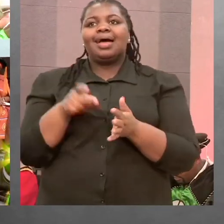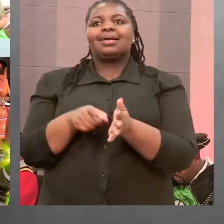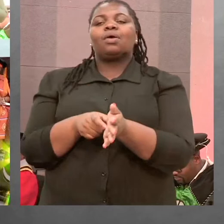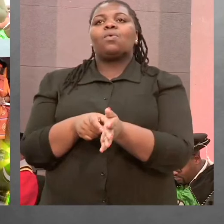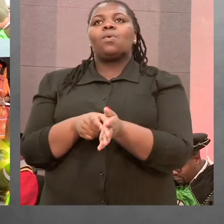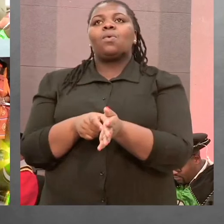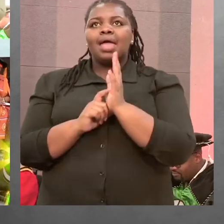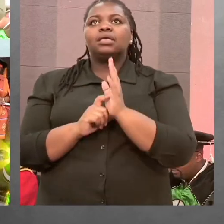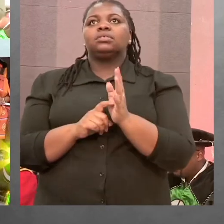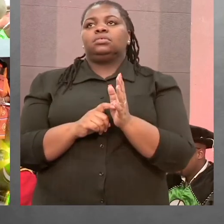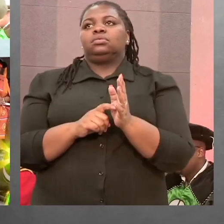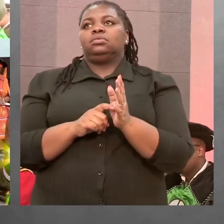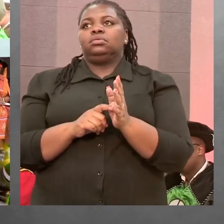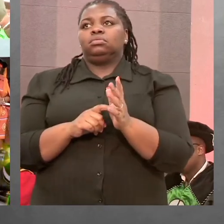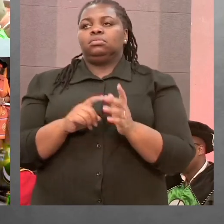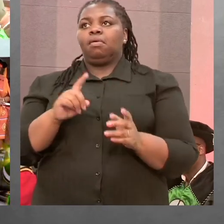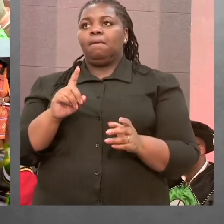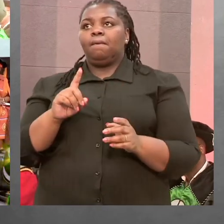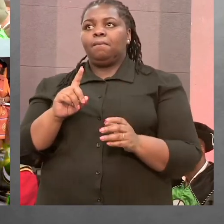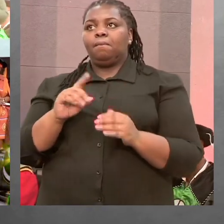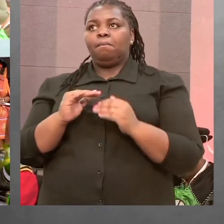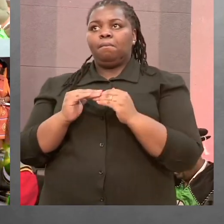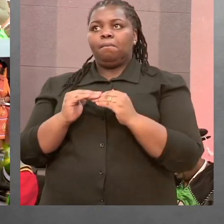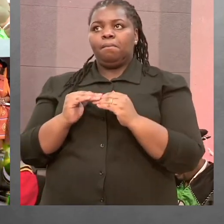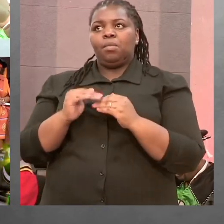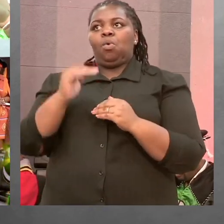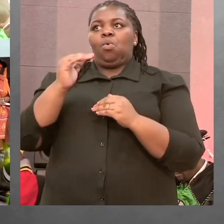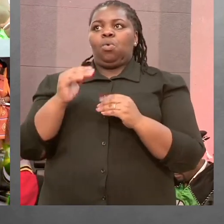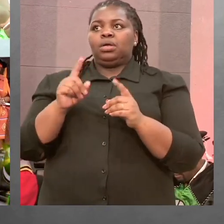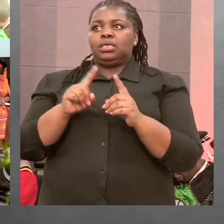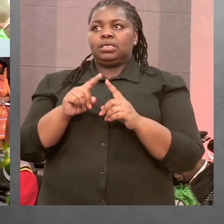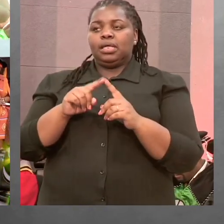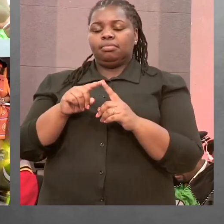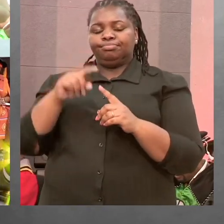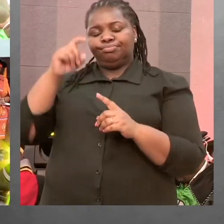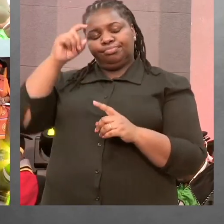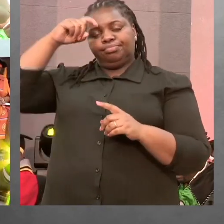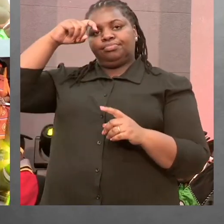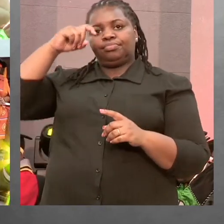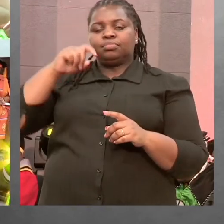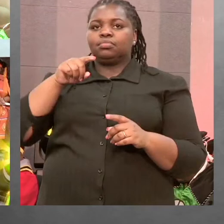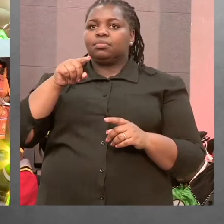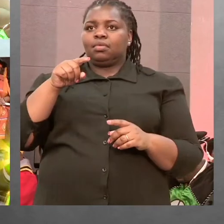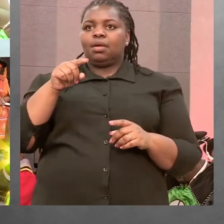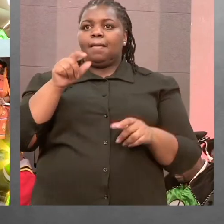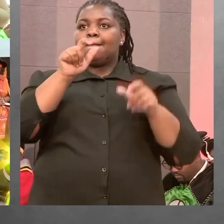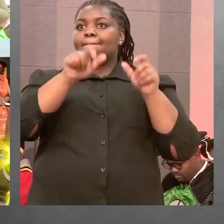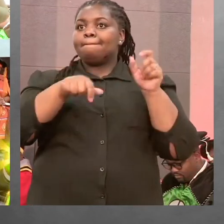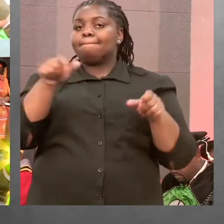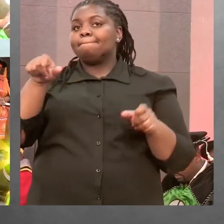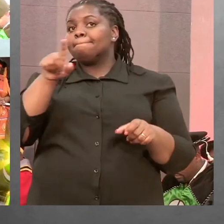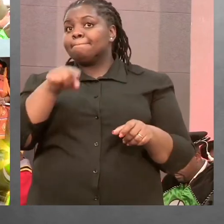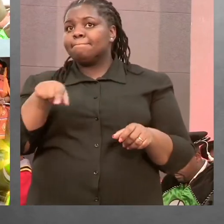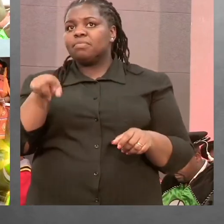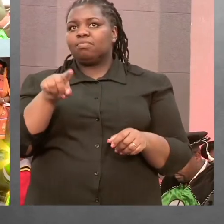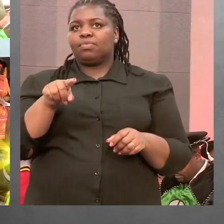requires a stature and a caliber of personnel that